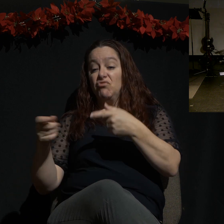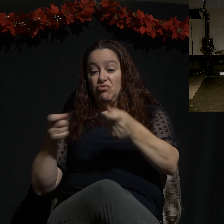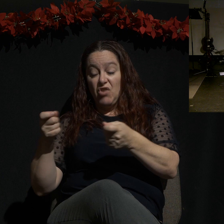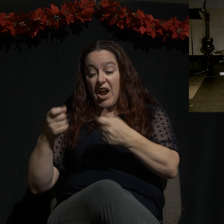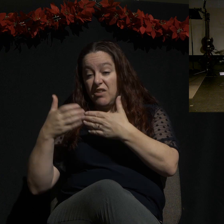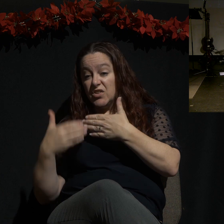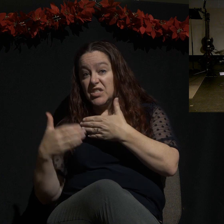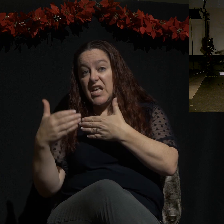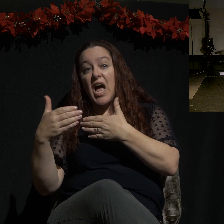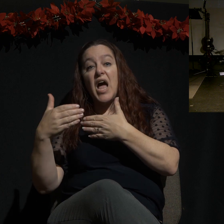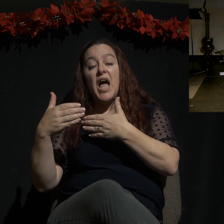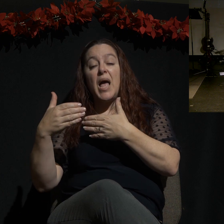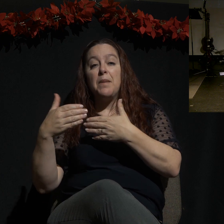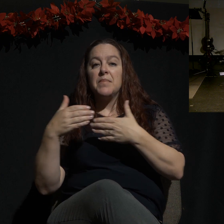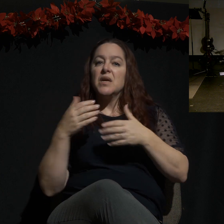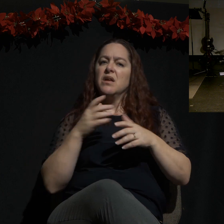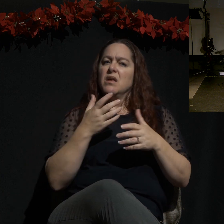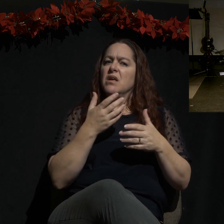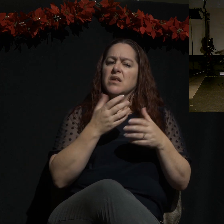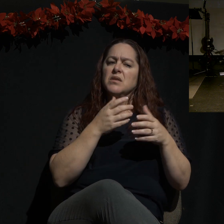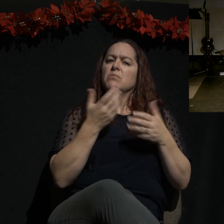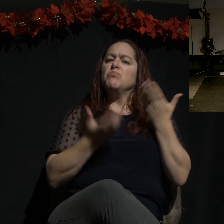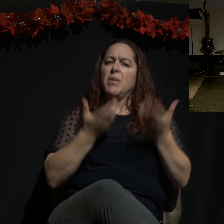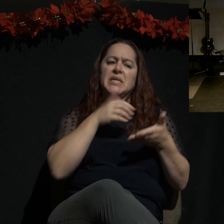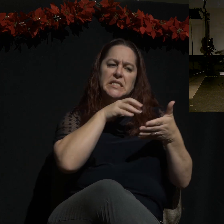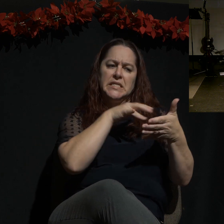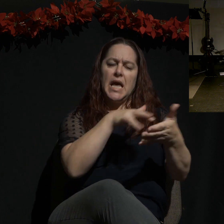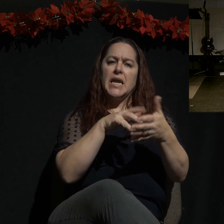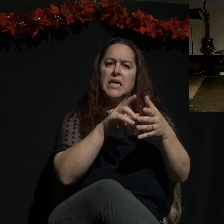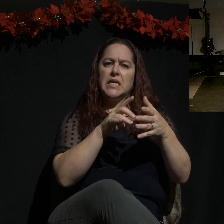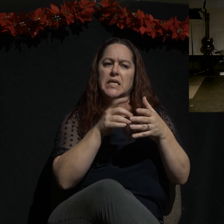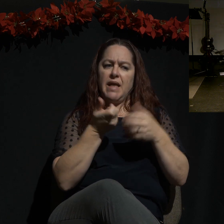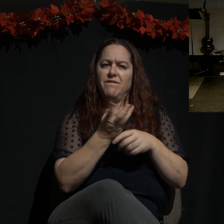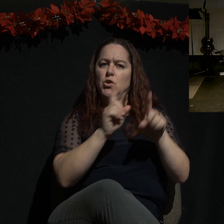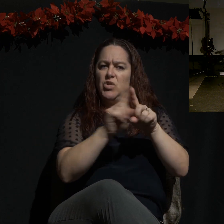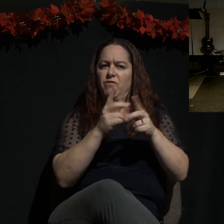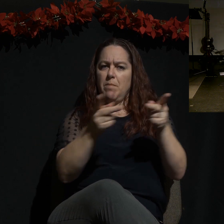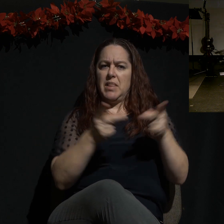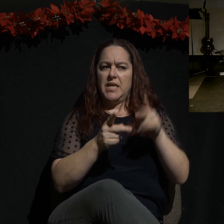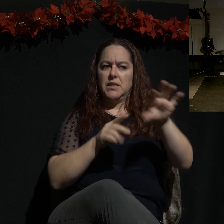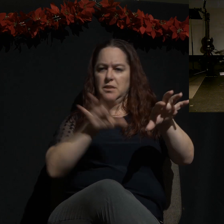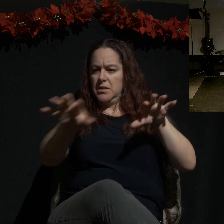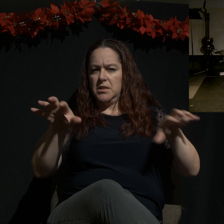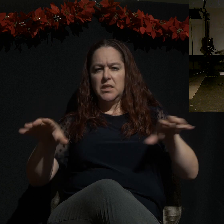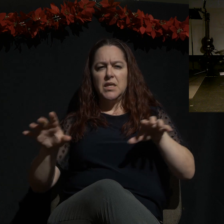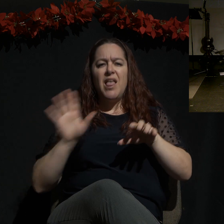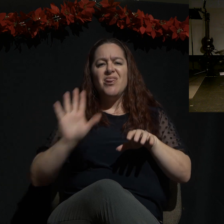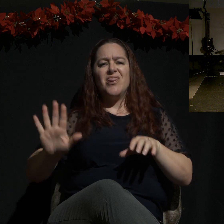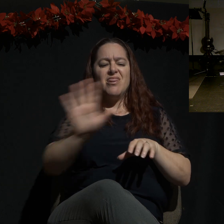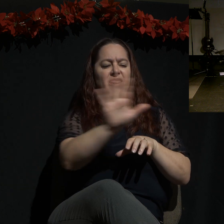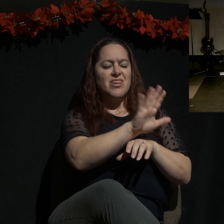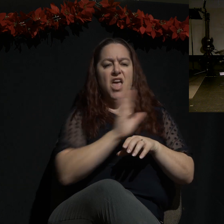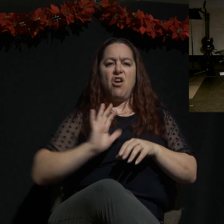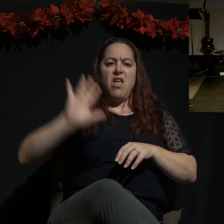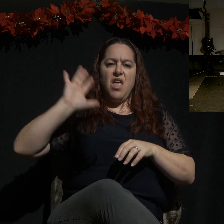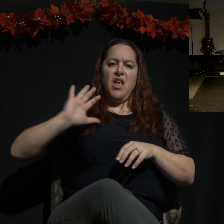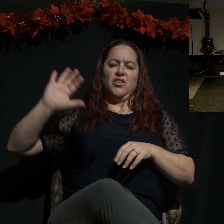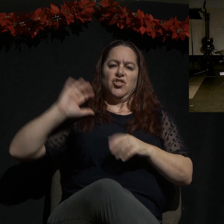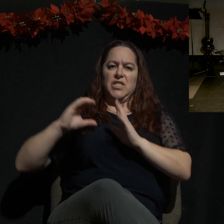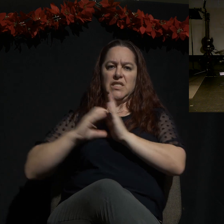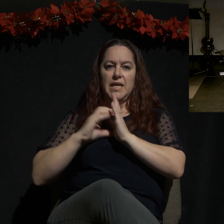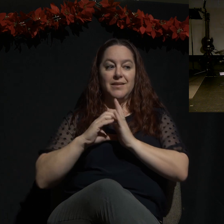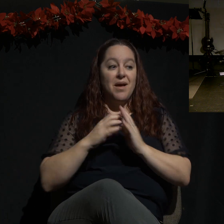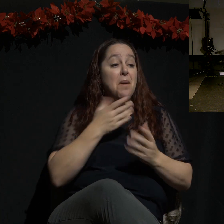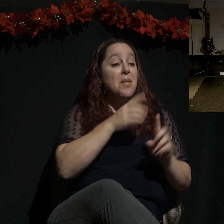time, and they probably studied multiple different lands' ancient texts. These were like, history geeks,